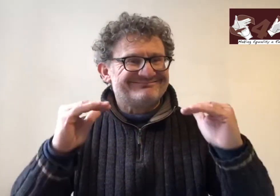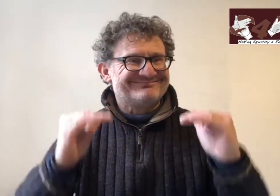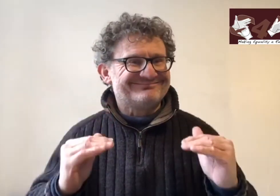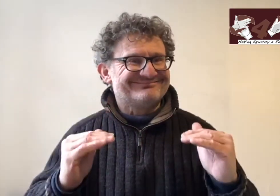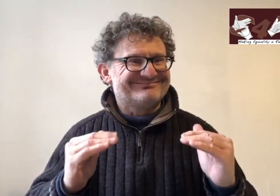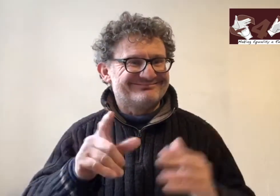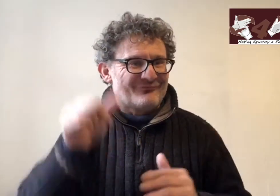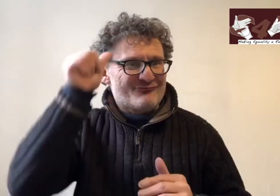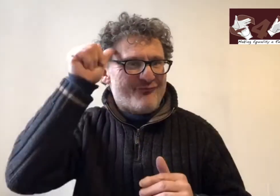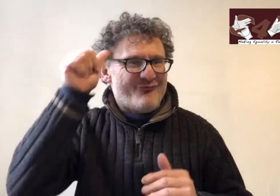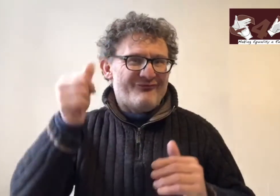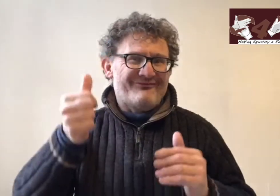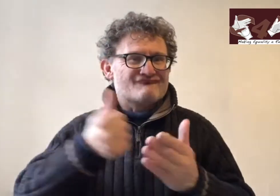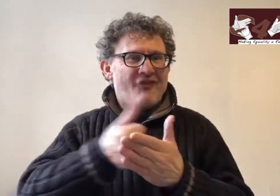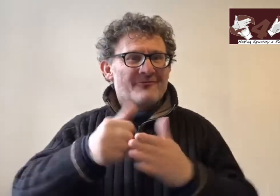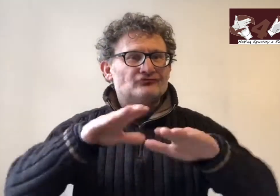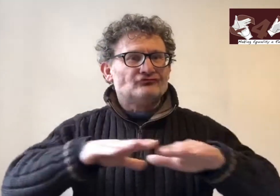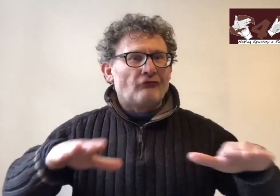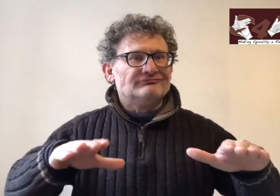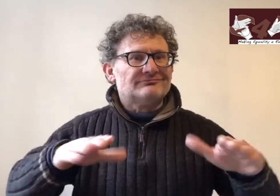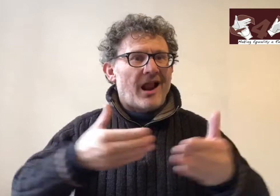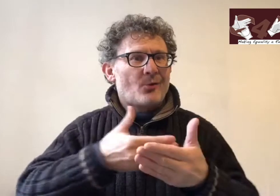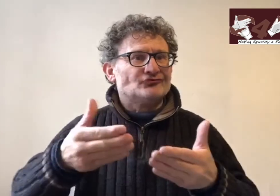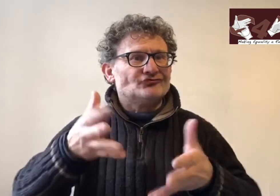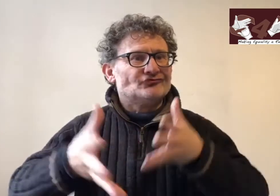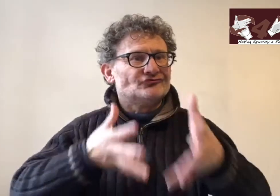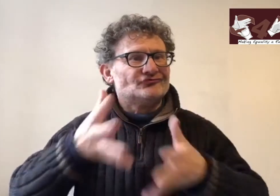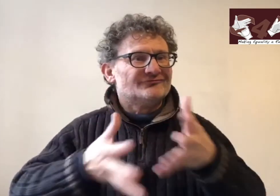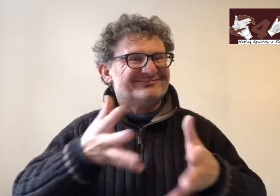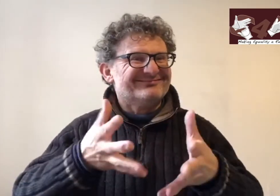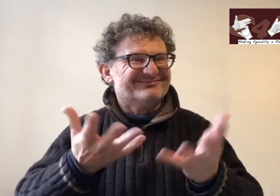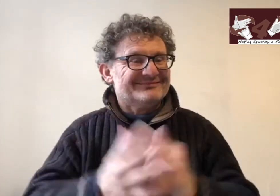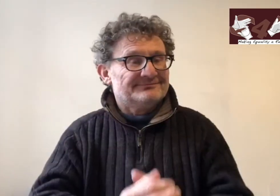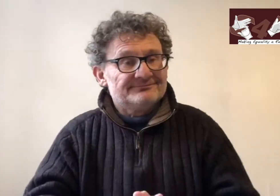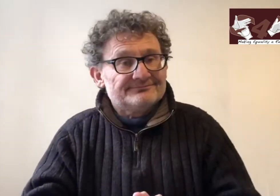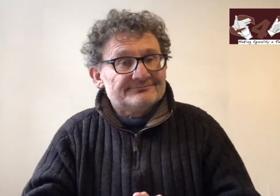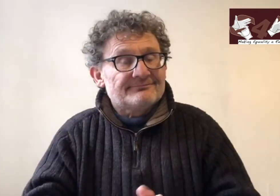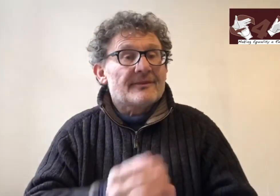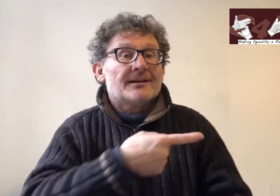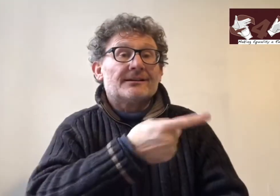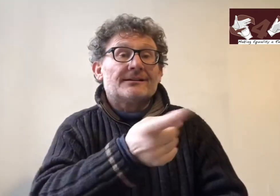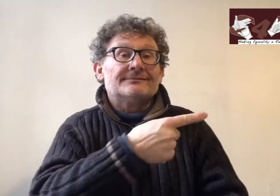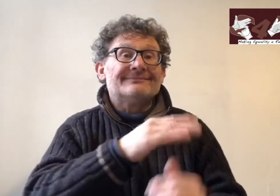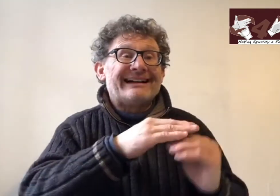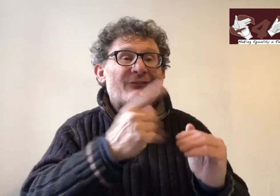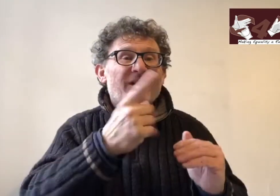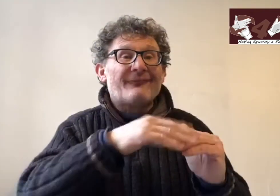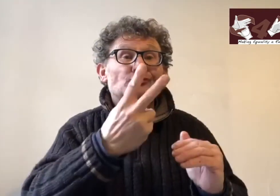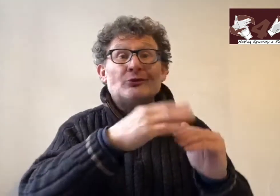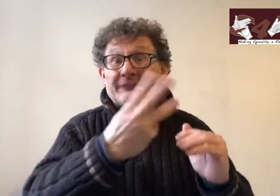levels are not as functional. If you think about young children using sign language, it's going to be a lesser level. So